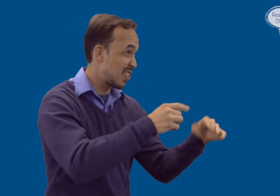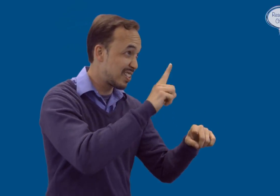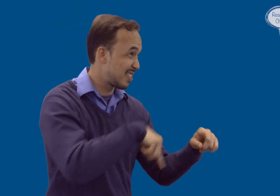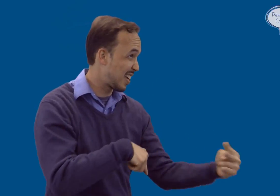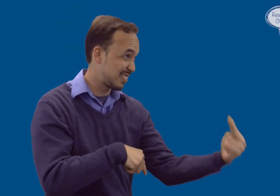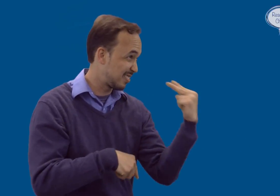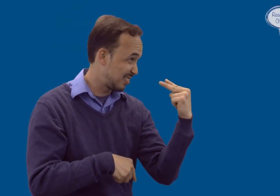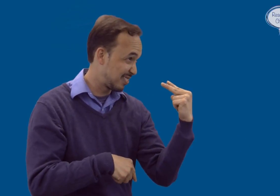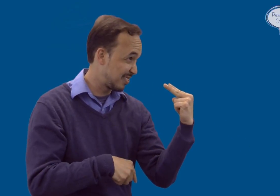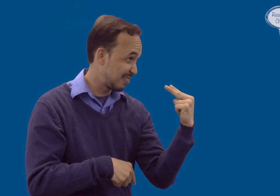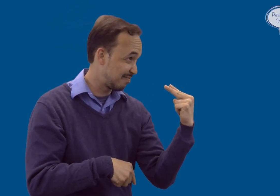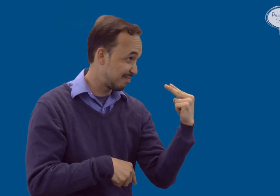listener cannot see them.